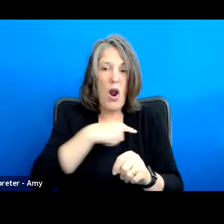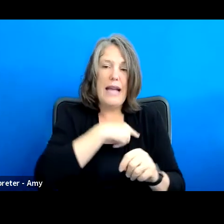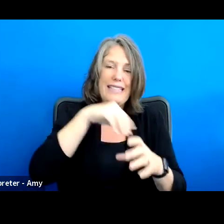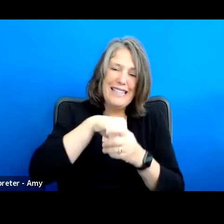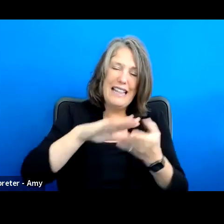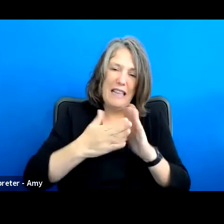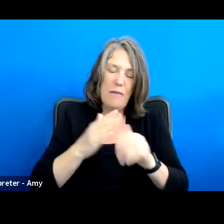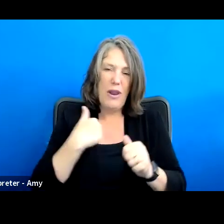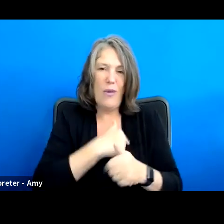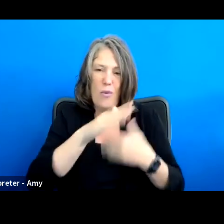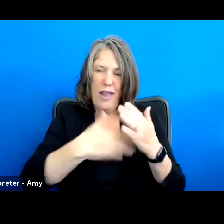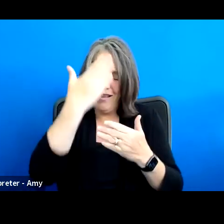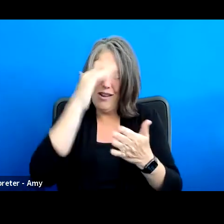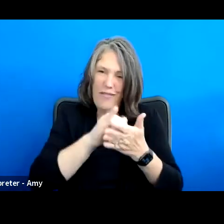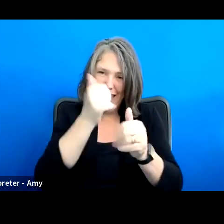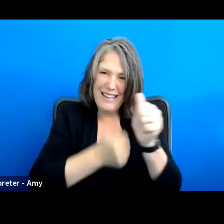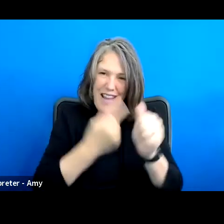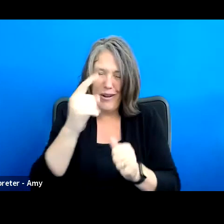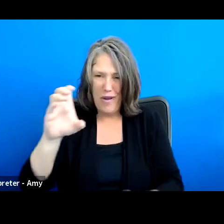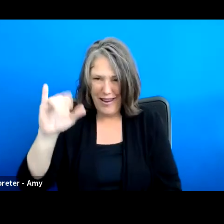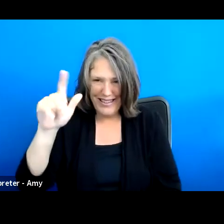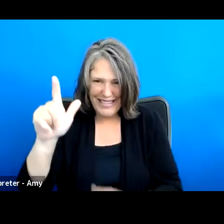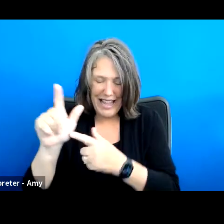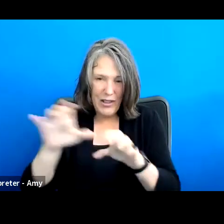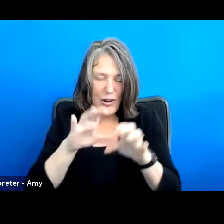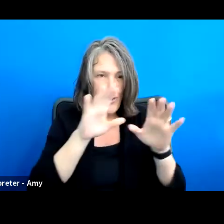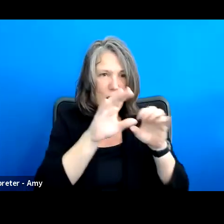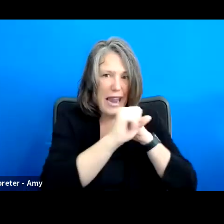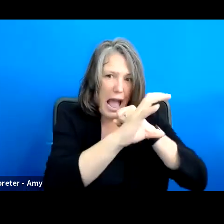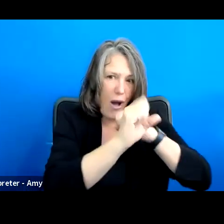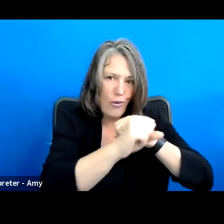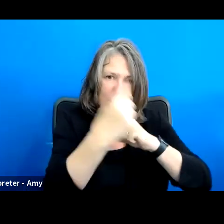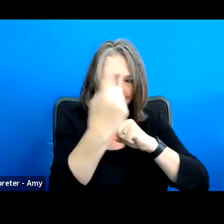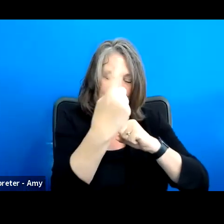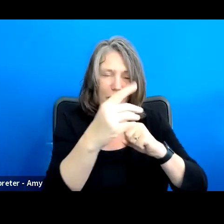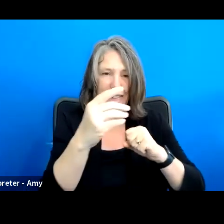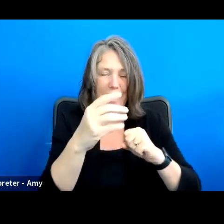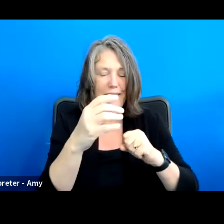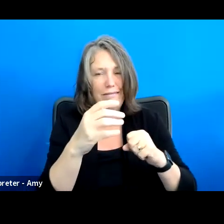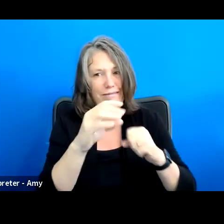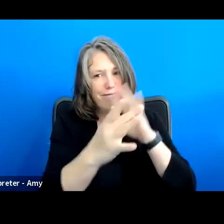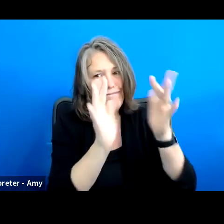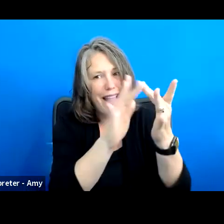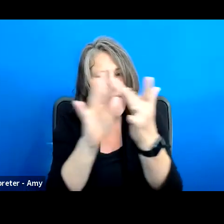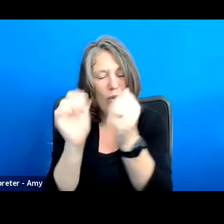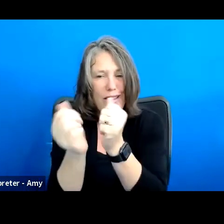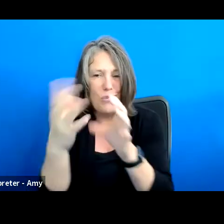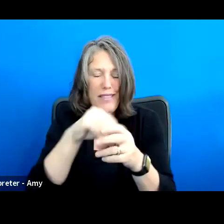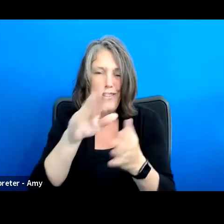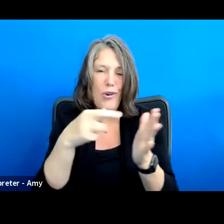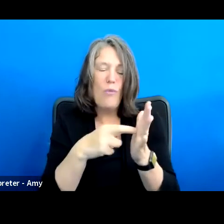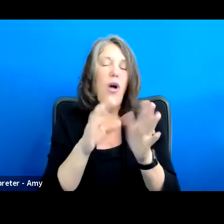communities, and we all know that's everybody at a SIL, you're doing outreach on some level or aspect within your role.